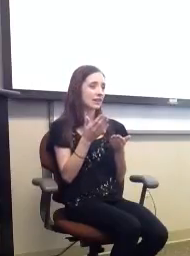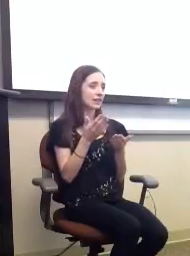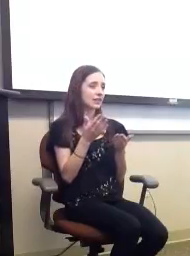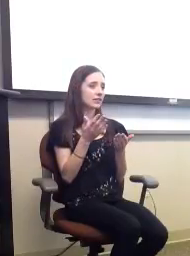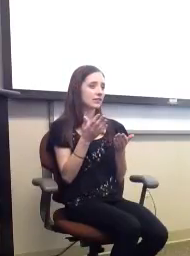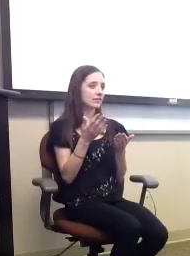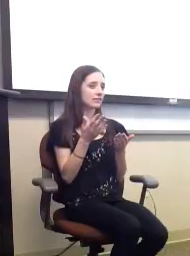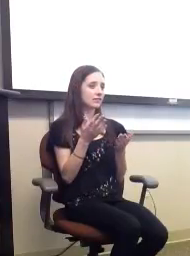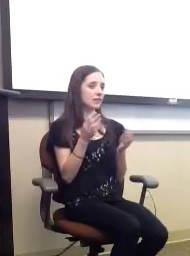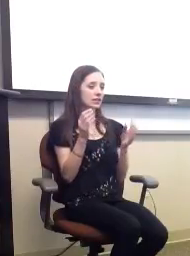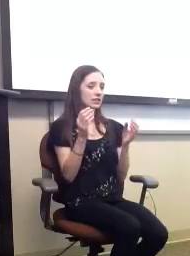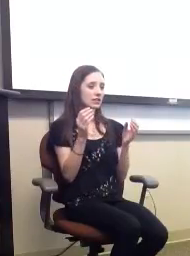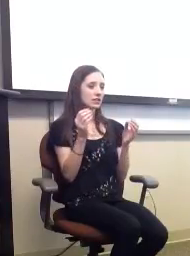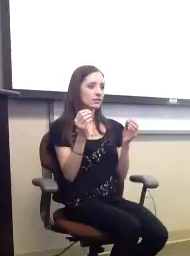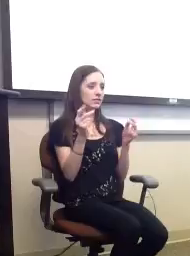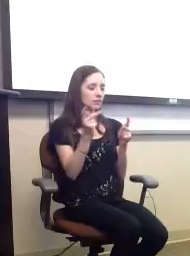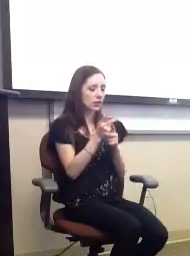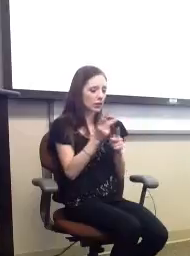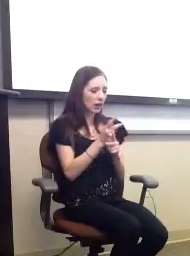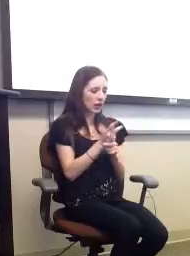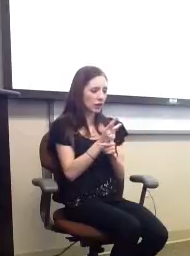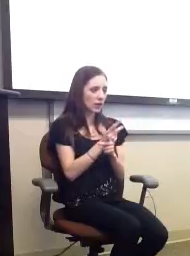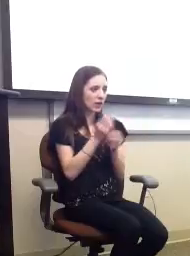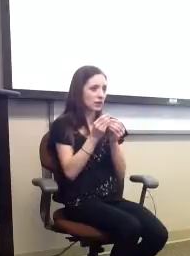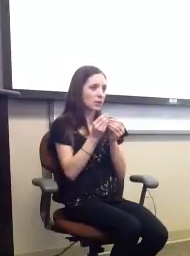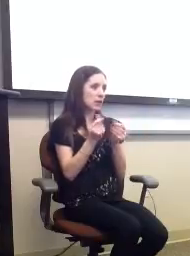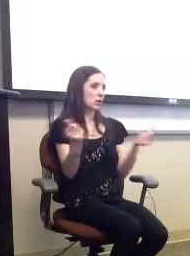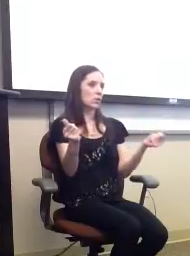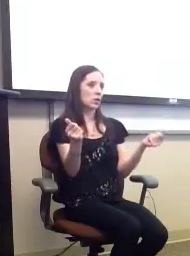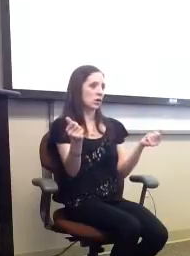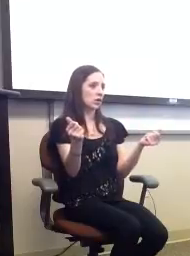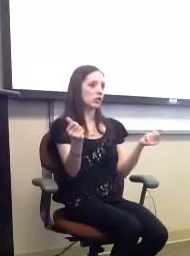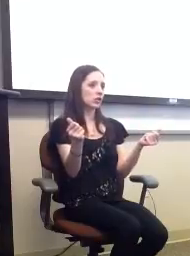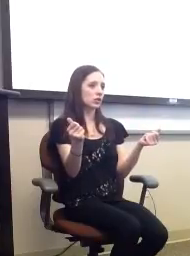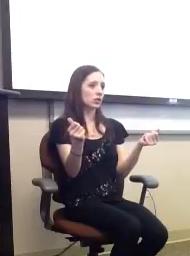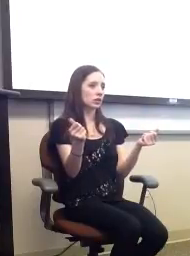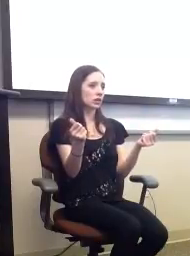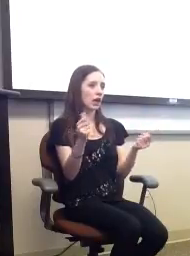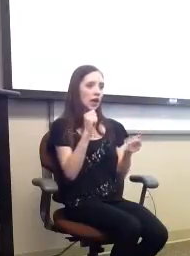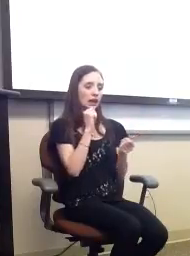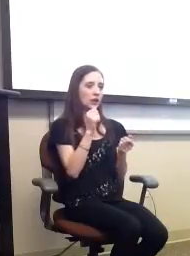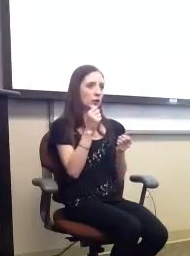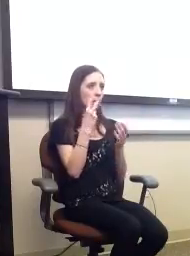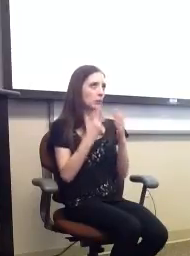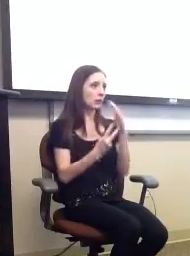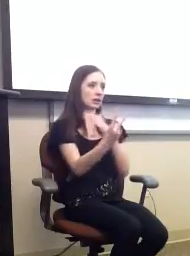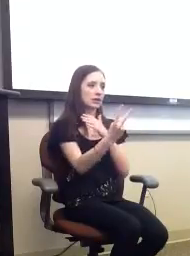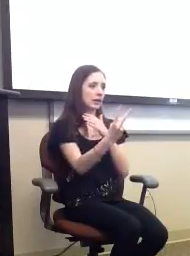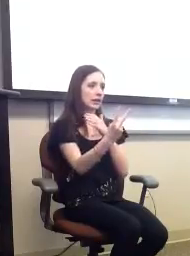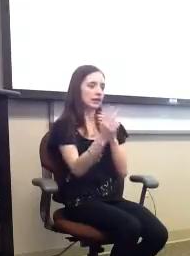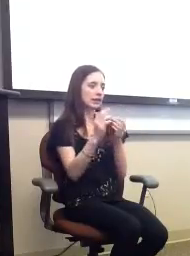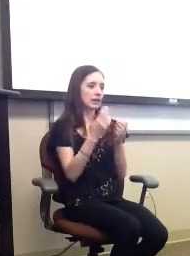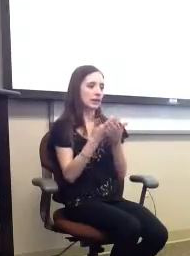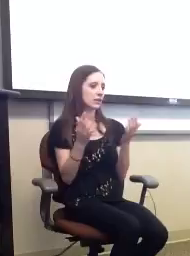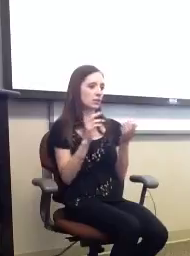it work, because I don't see it changing anytime soon with it, depending on what, you know, the RSA does with our